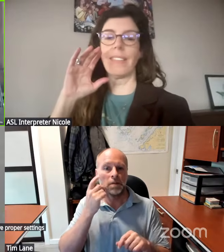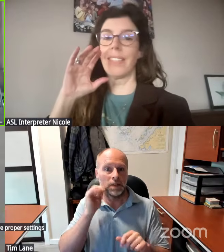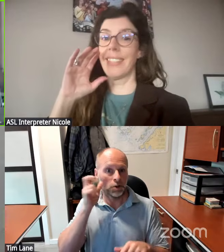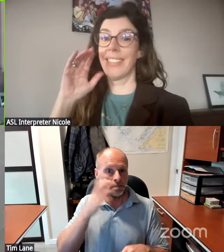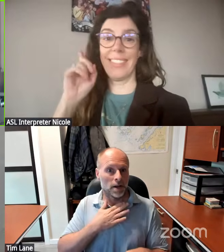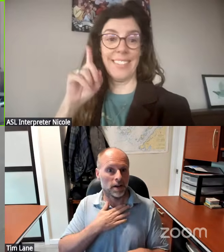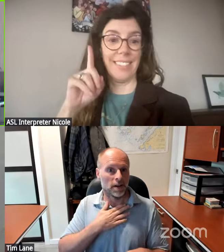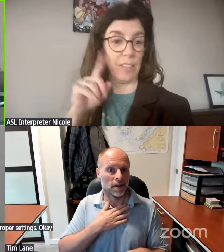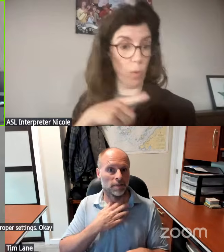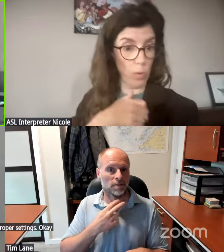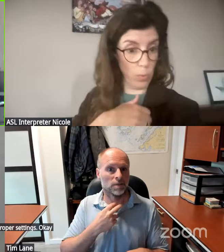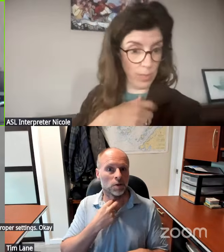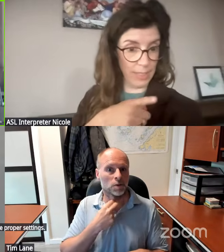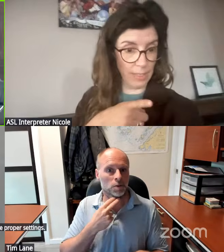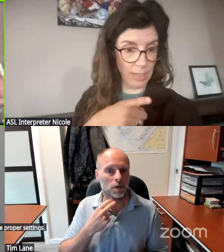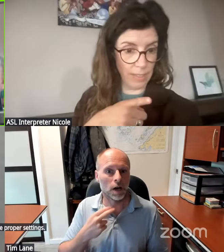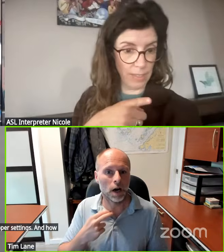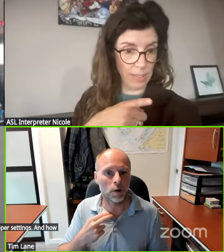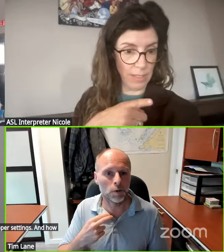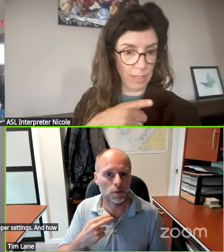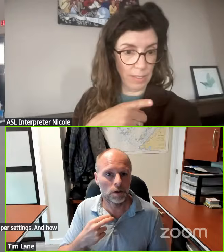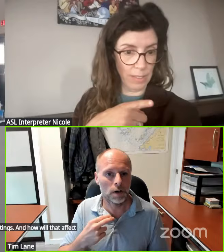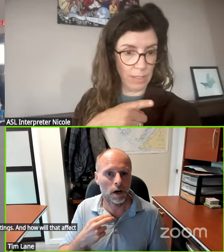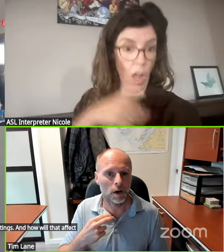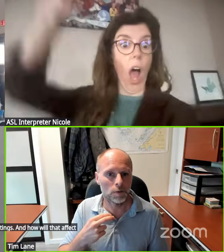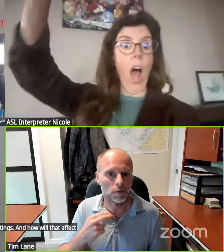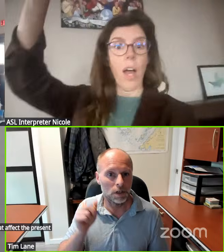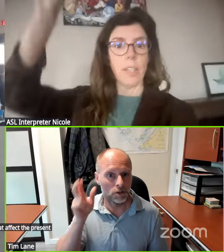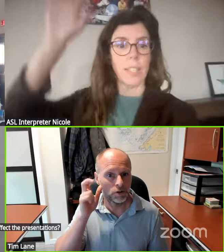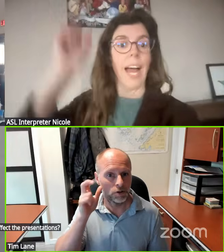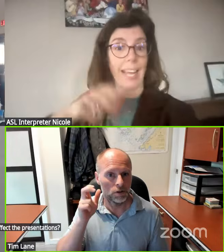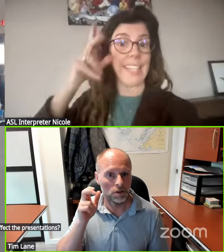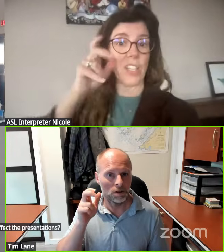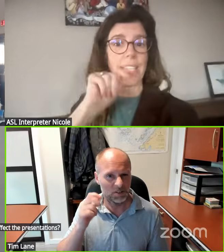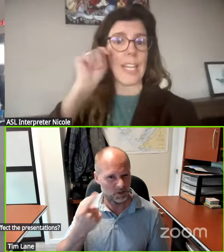Okay, Yeah. and how will that affect the presentation?